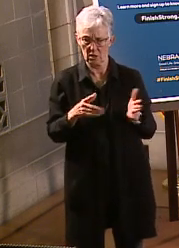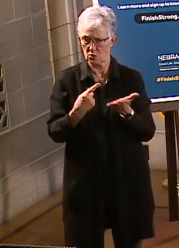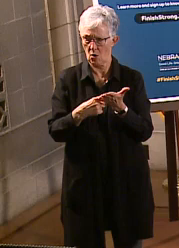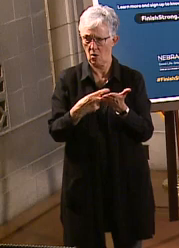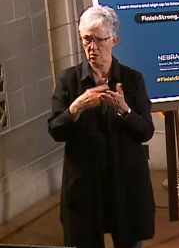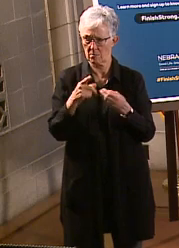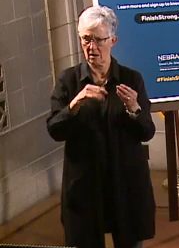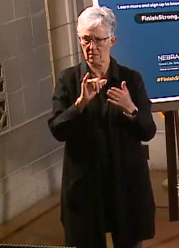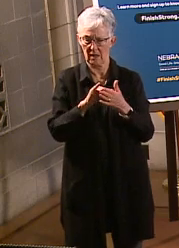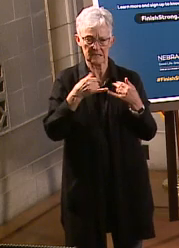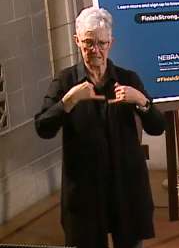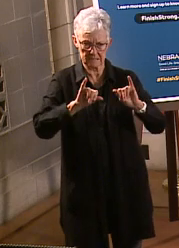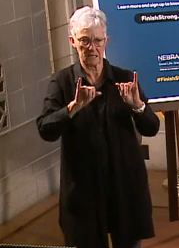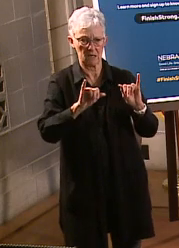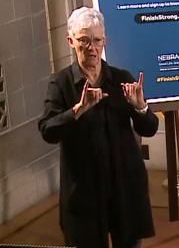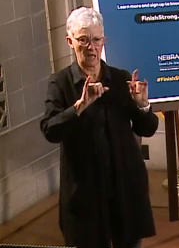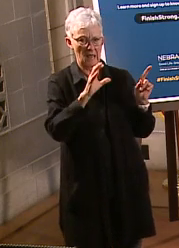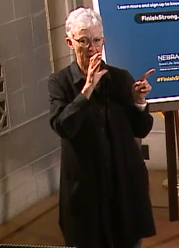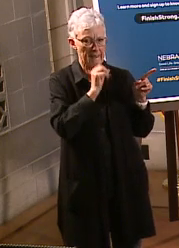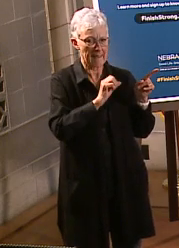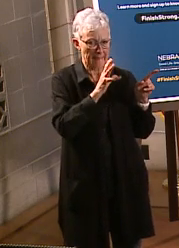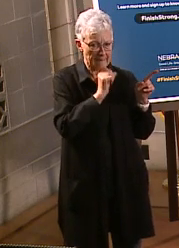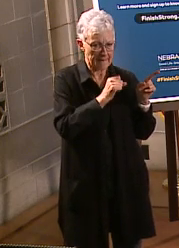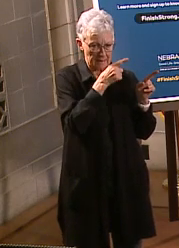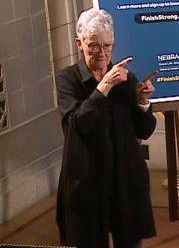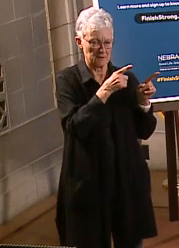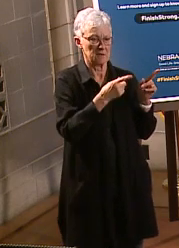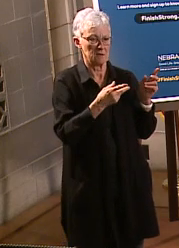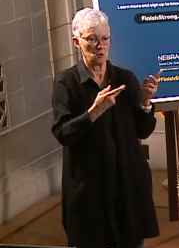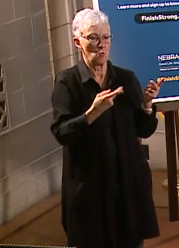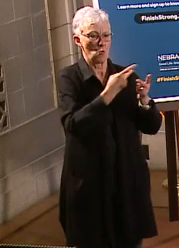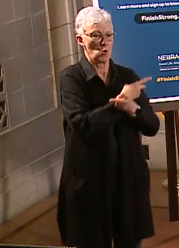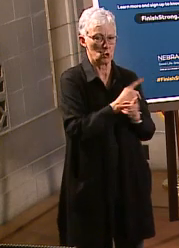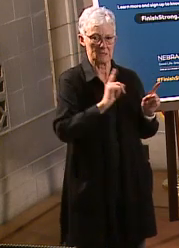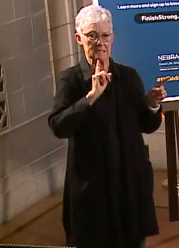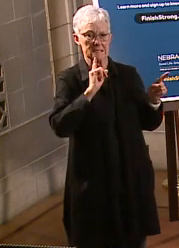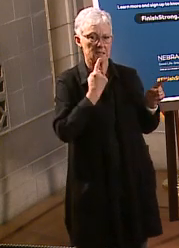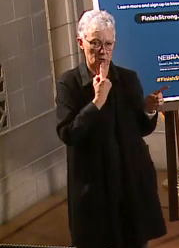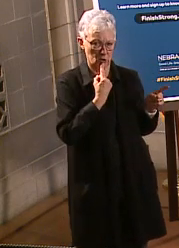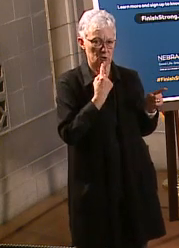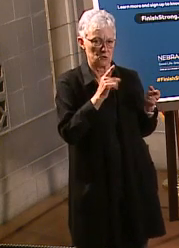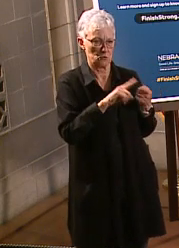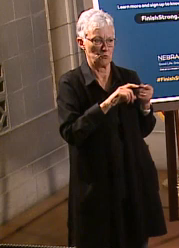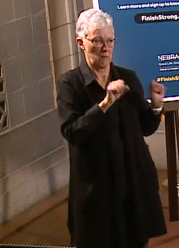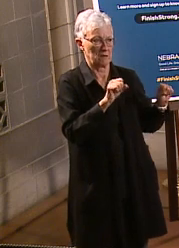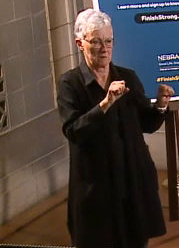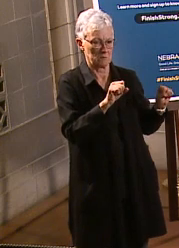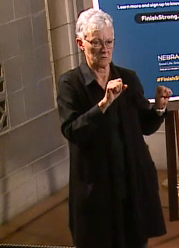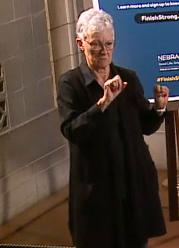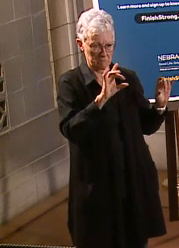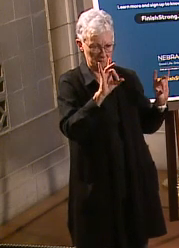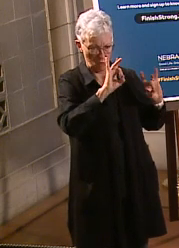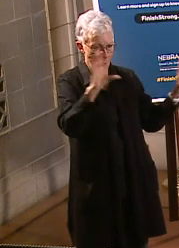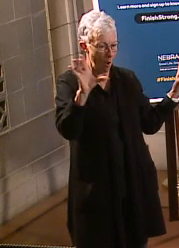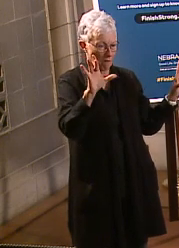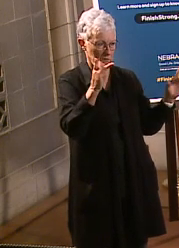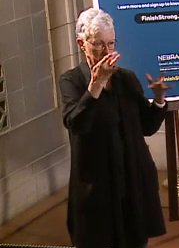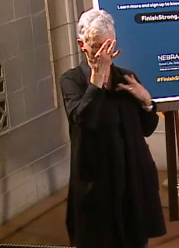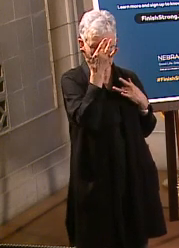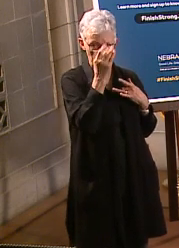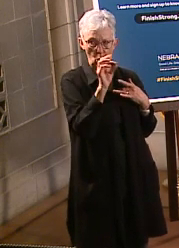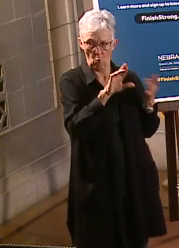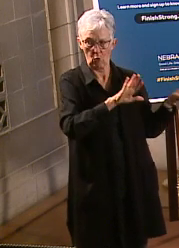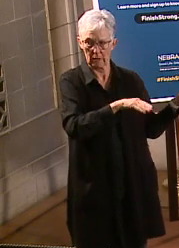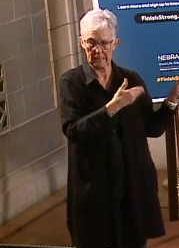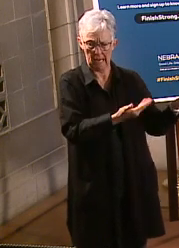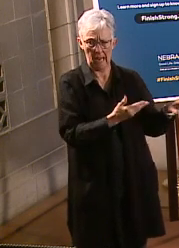single biggest factor with regard to the fatalities we've had in our state, and that's why we've been prioritizing folks who are 65 years and older. So maybe you can